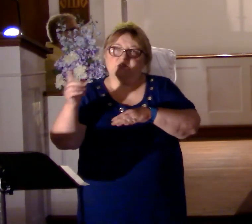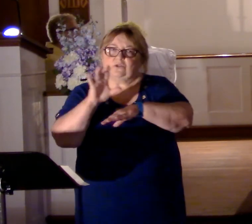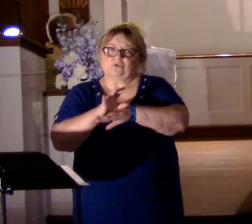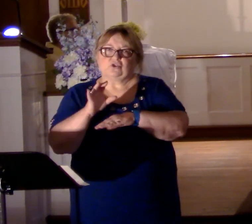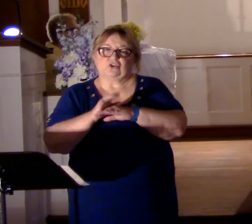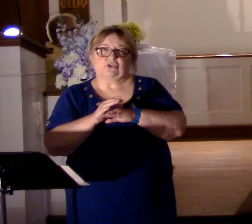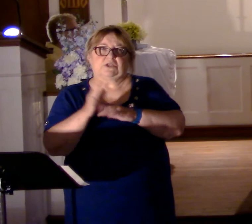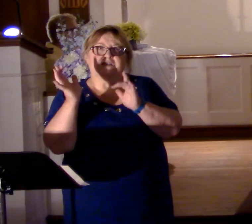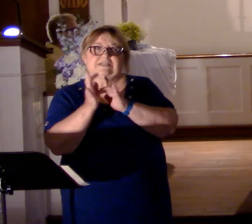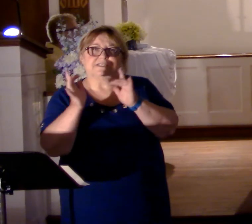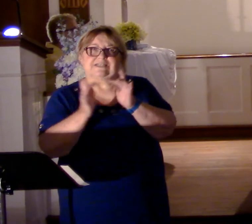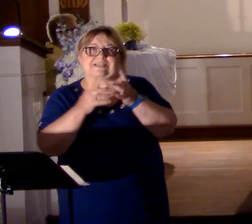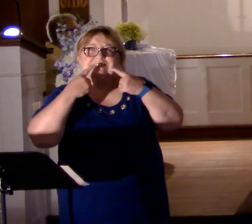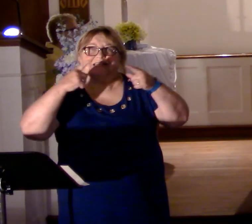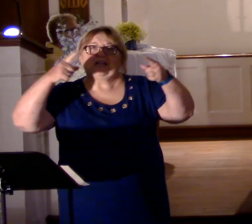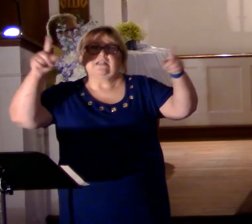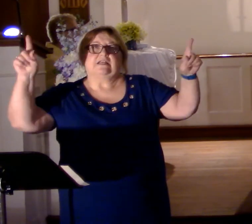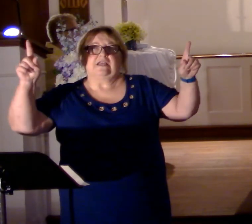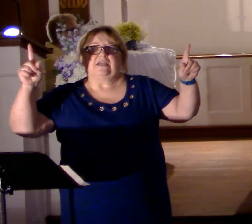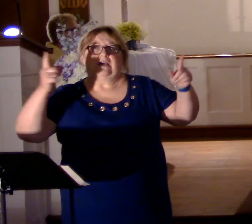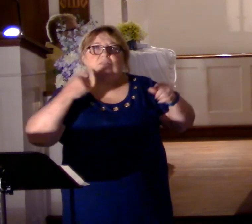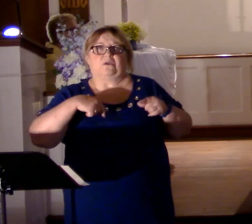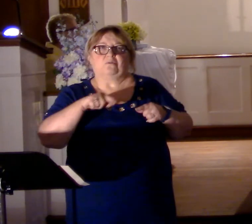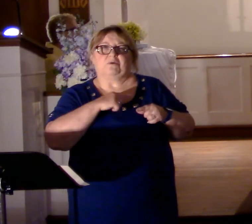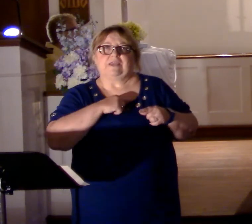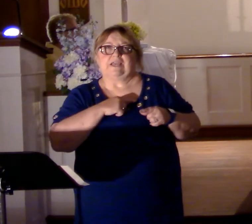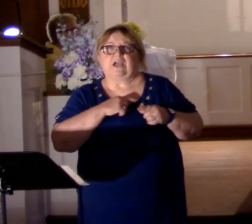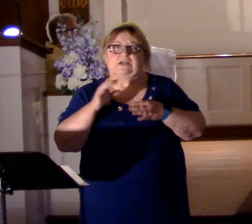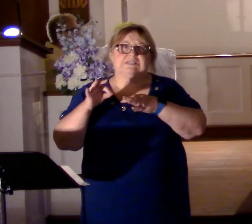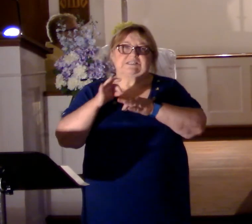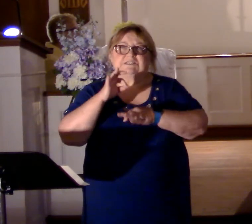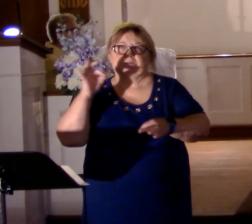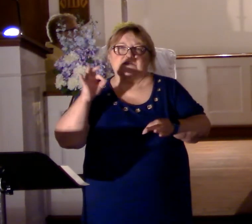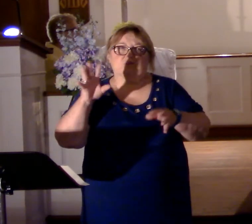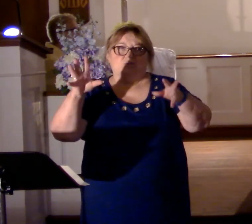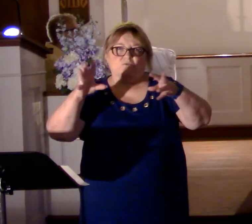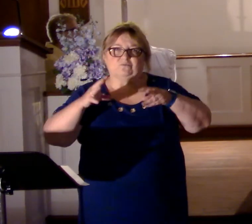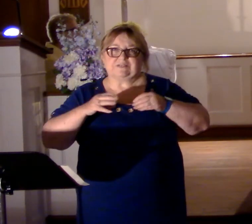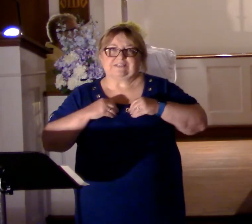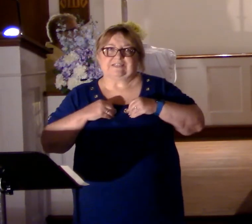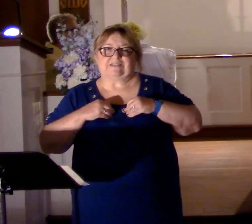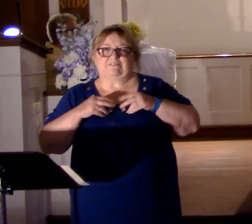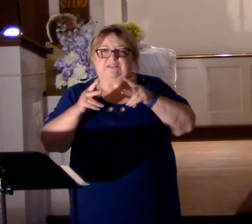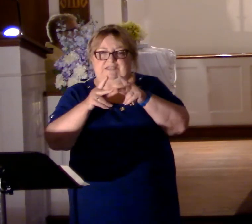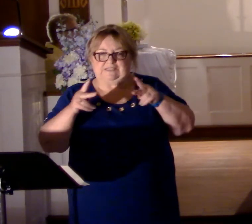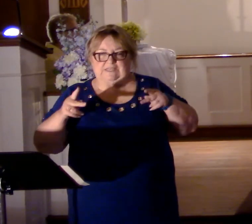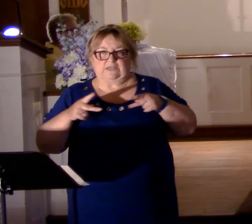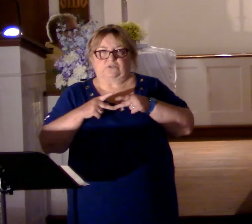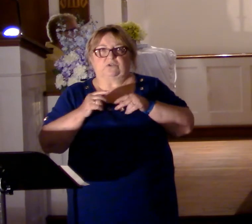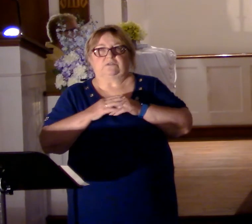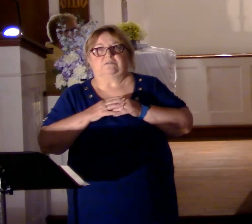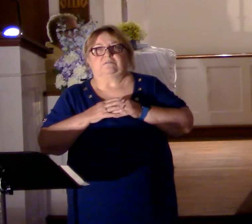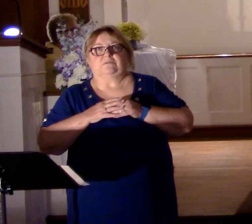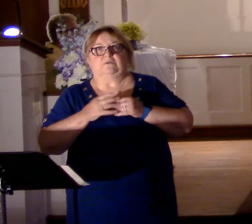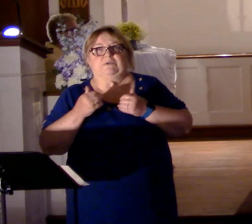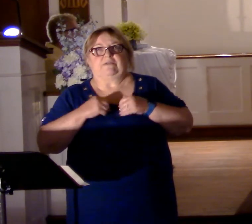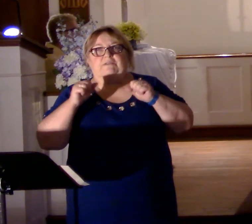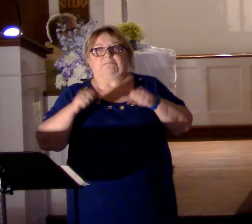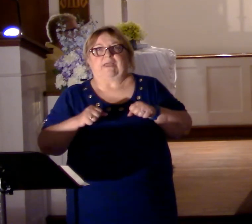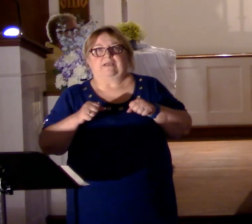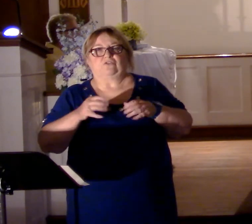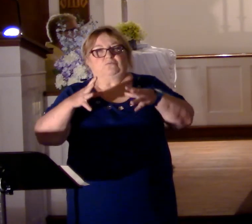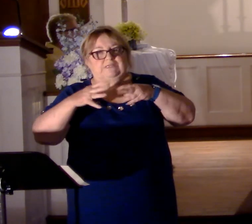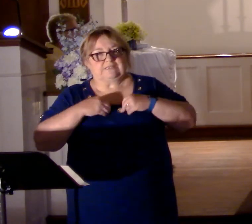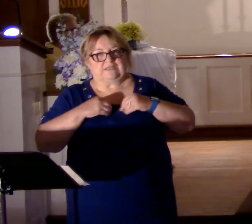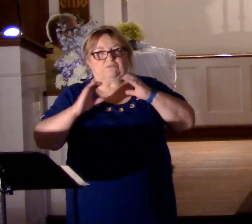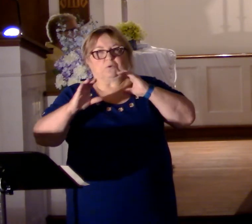church. Jesus declared that we are spiritual receiving stations. We have the capacity to